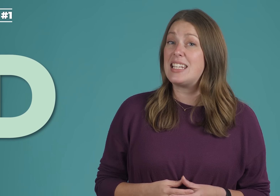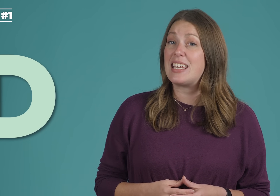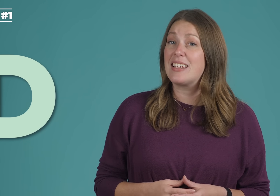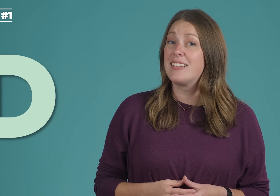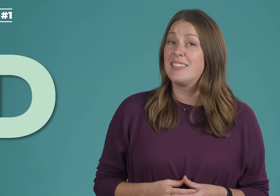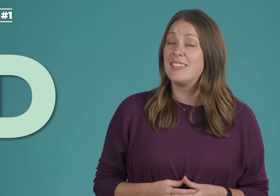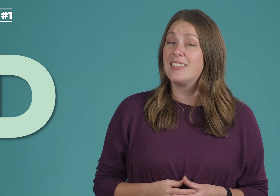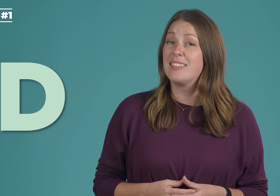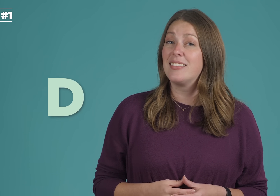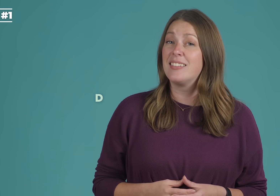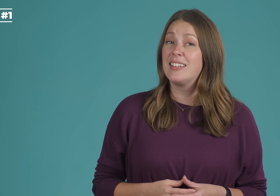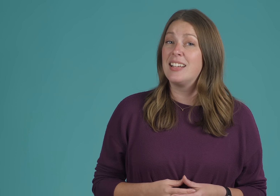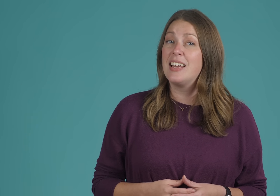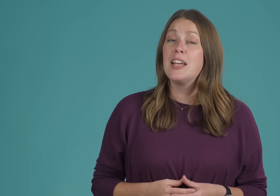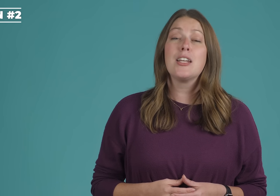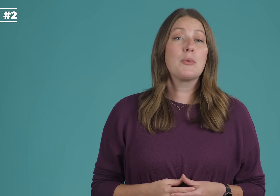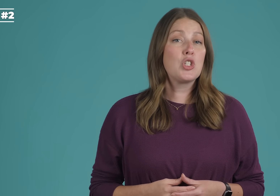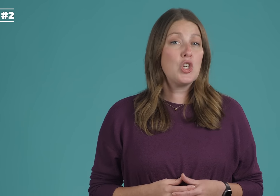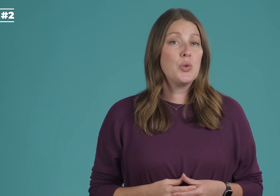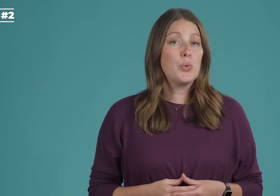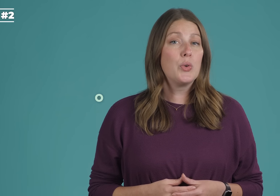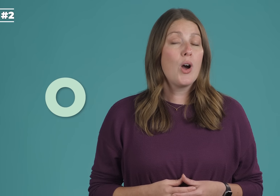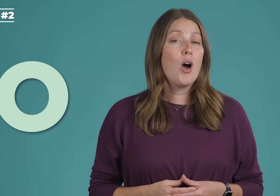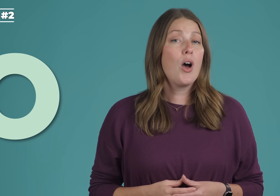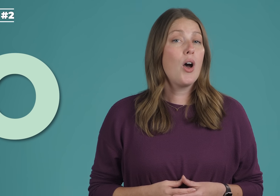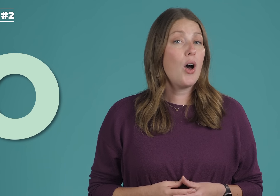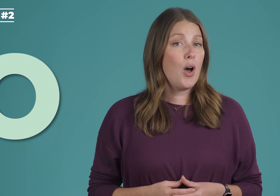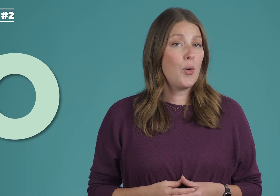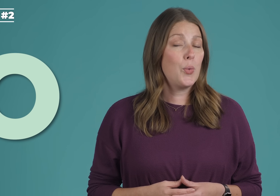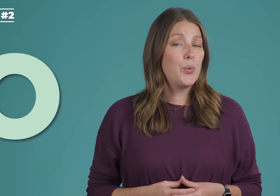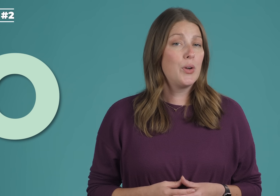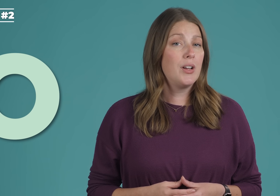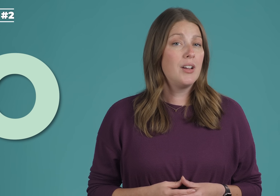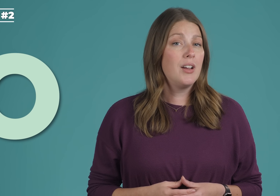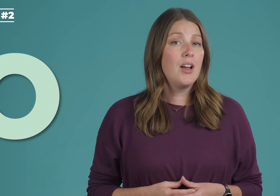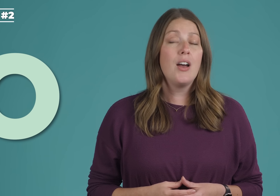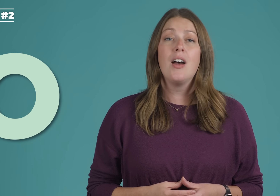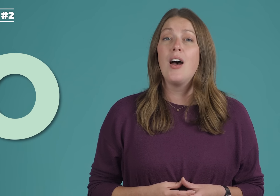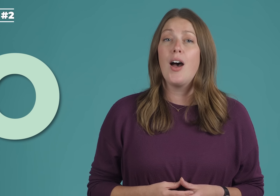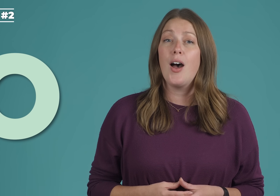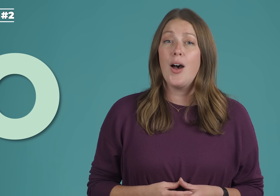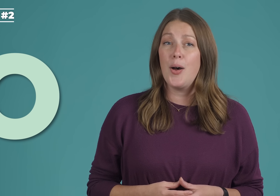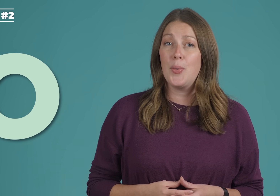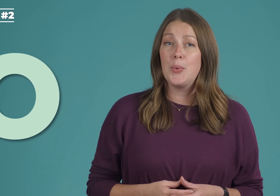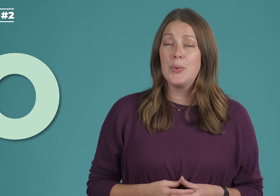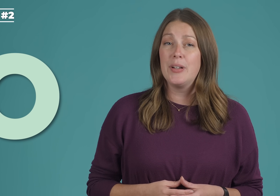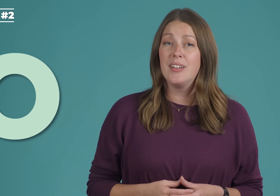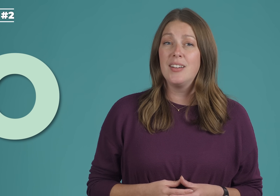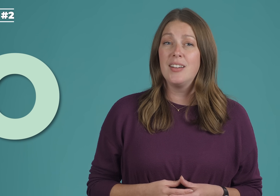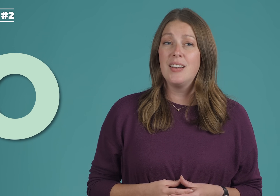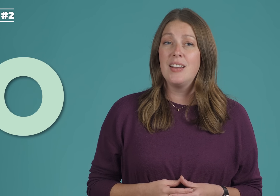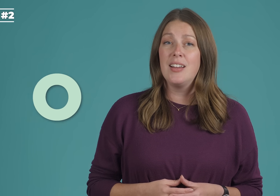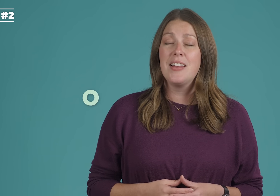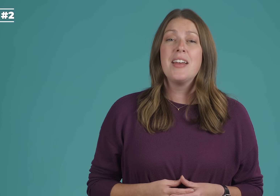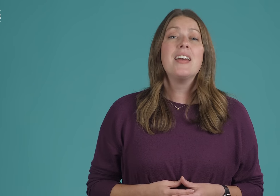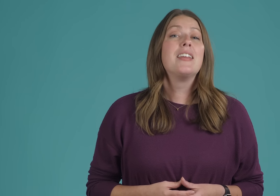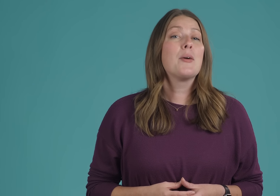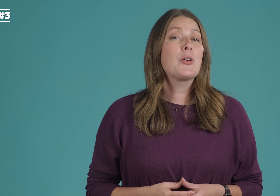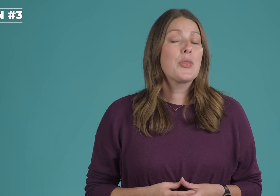D. Number 2, O. O. Number